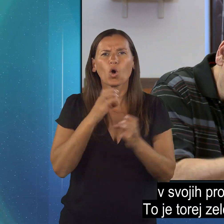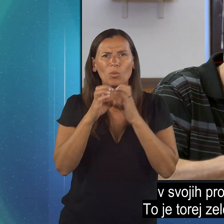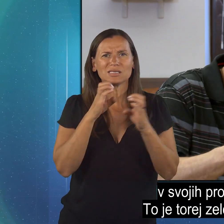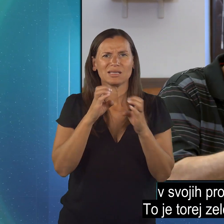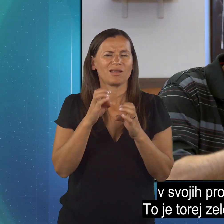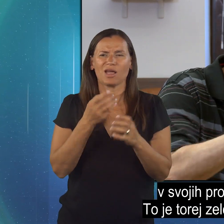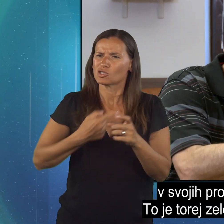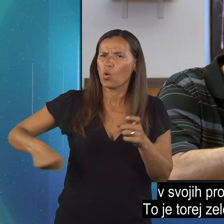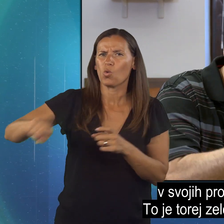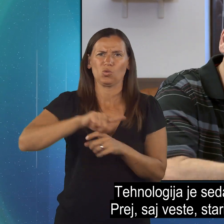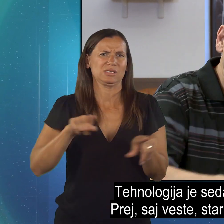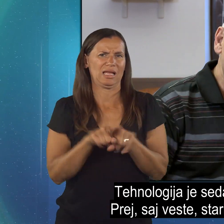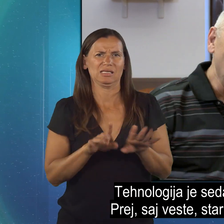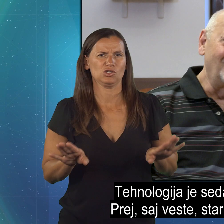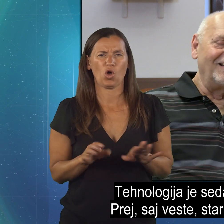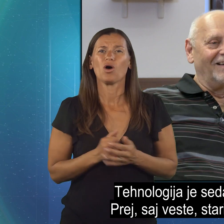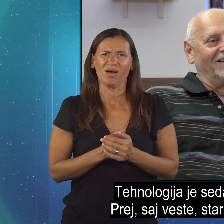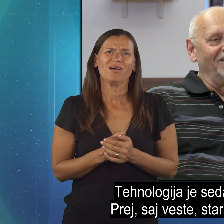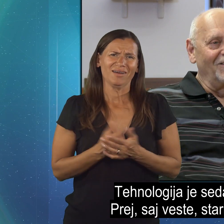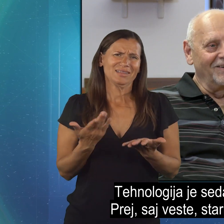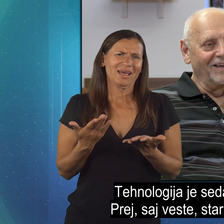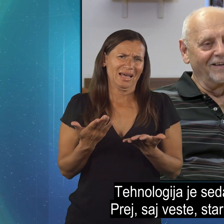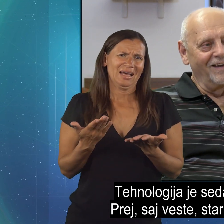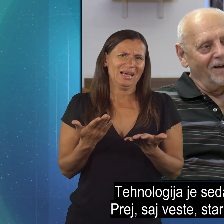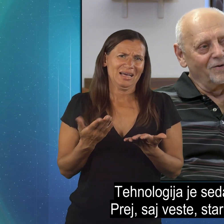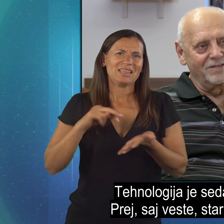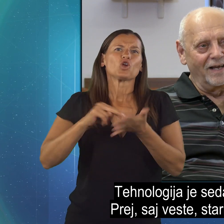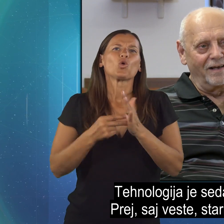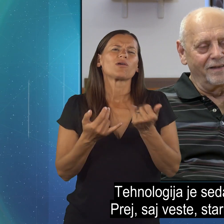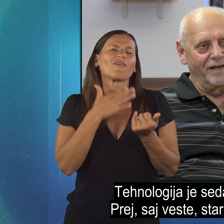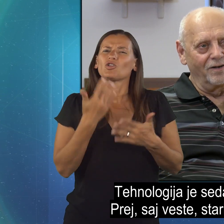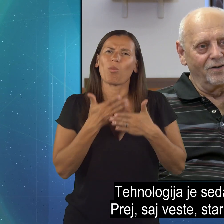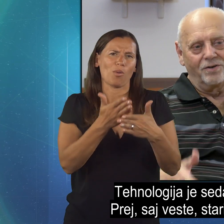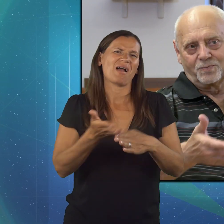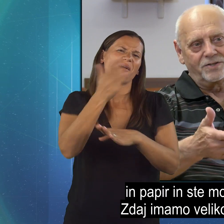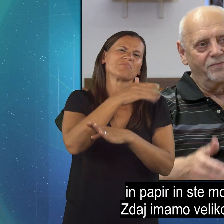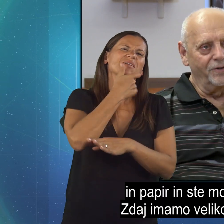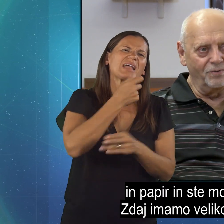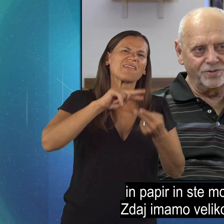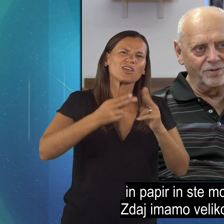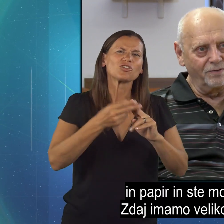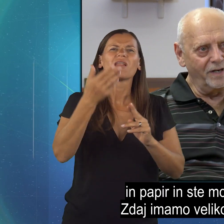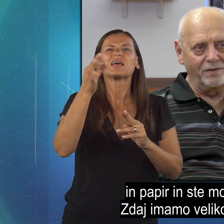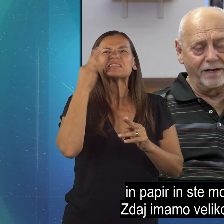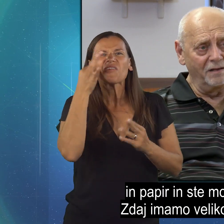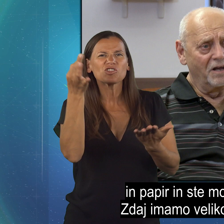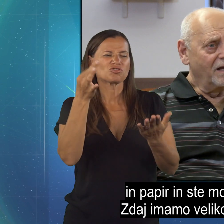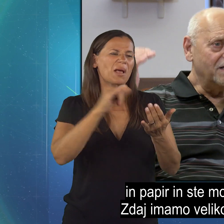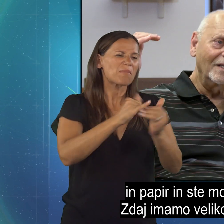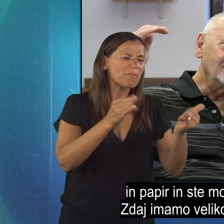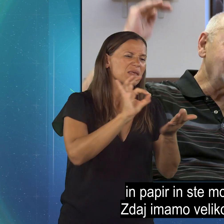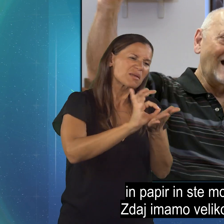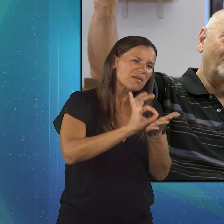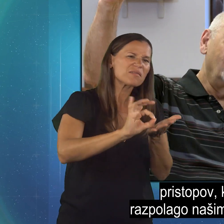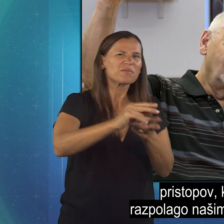So it's a very useful, the technology now is much better. Before, there's the old, pencil and paper and you would show it. Now we have